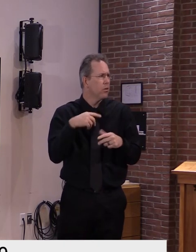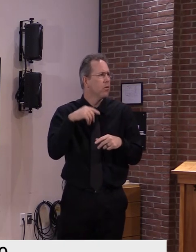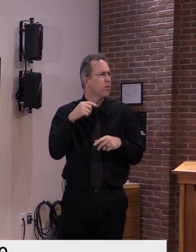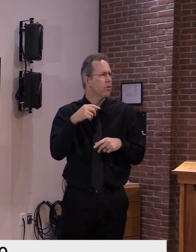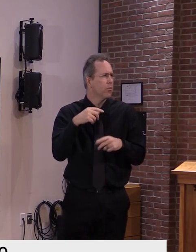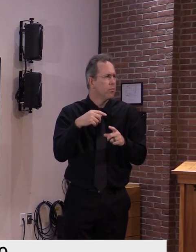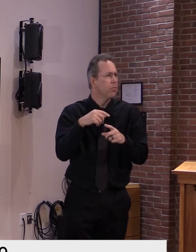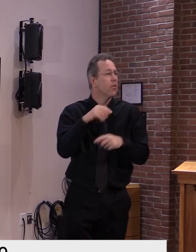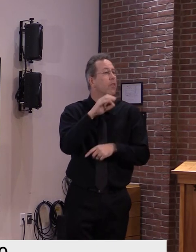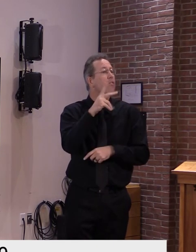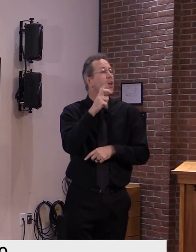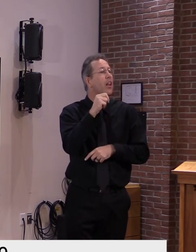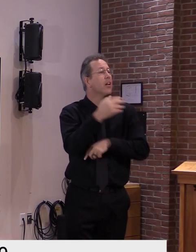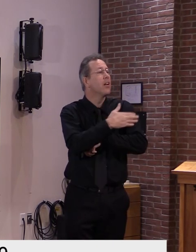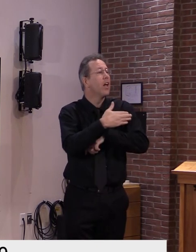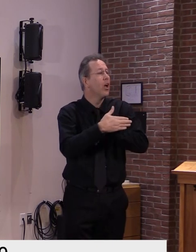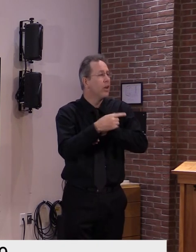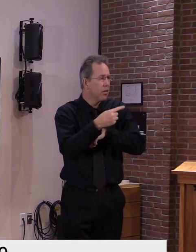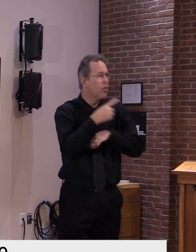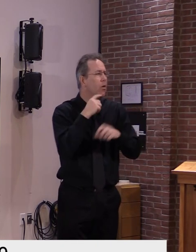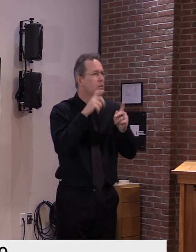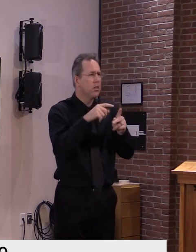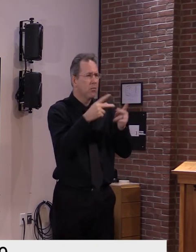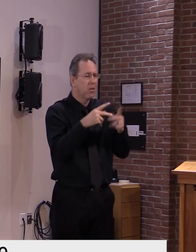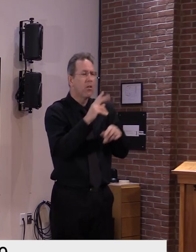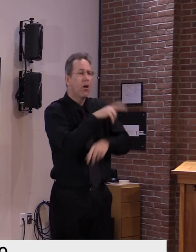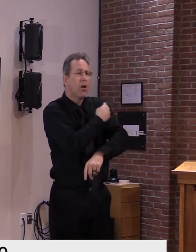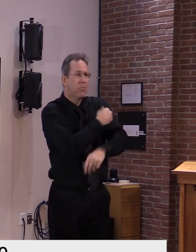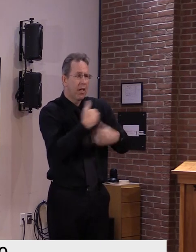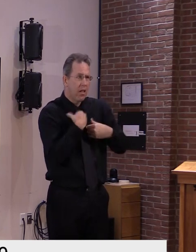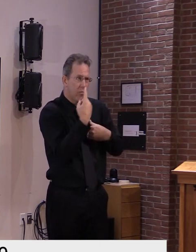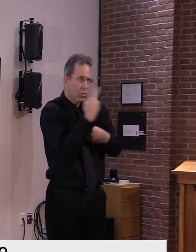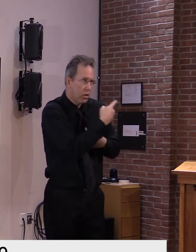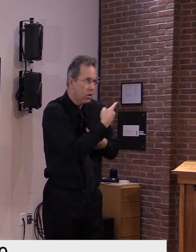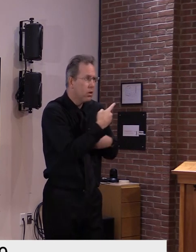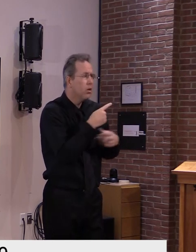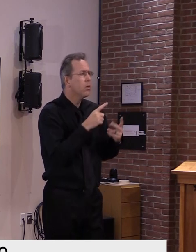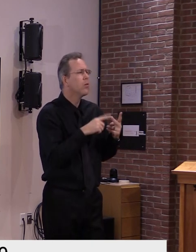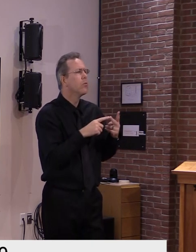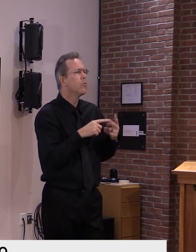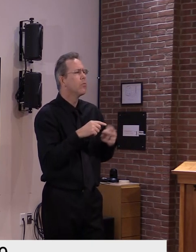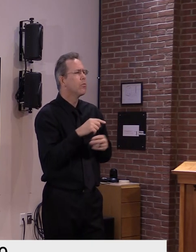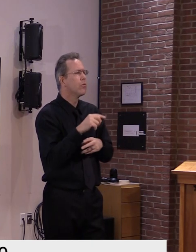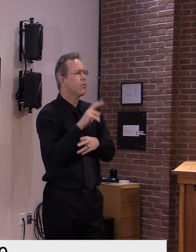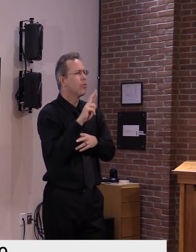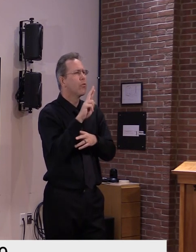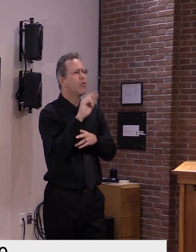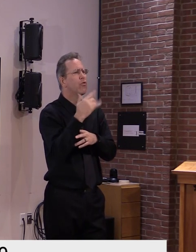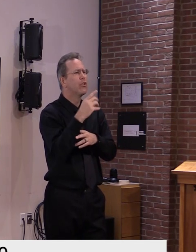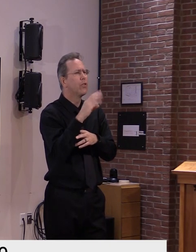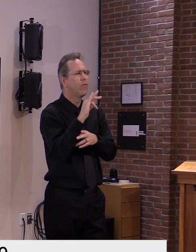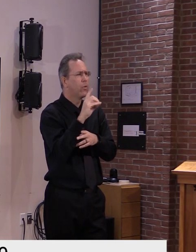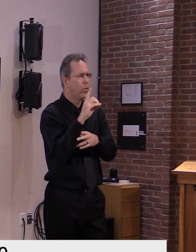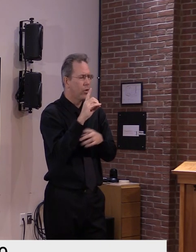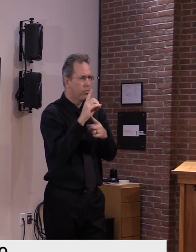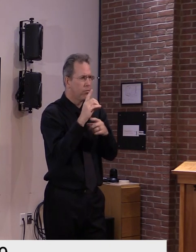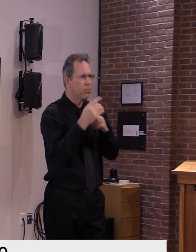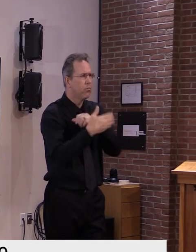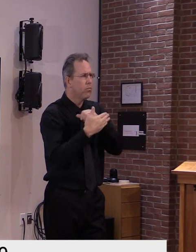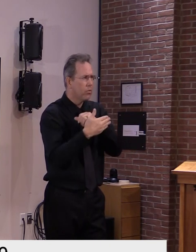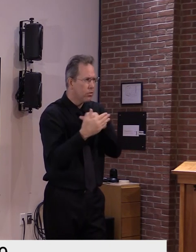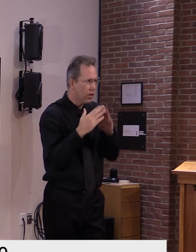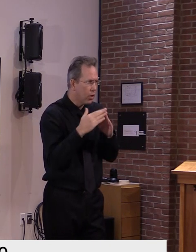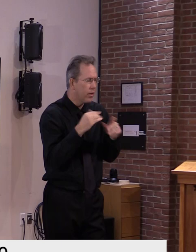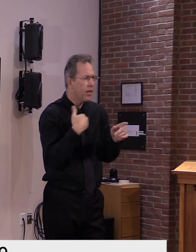for Franklin County, one being in Richford. The other one escapes me where it is right now, but I can get that information for